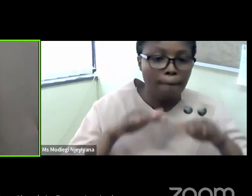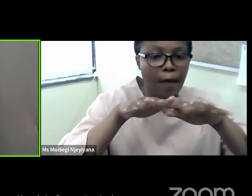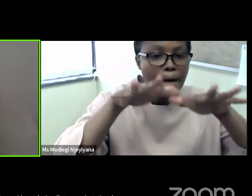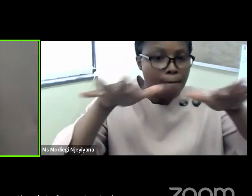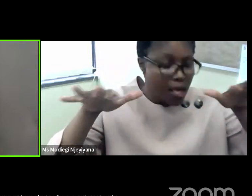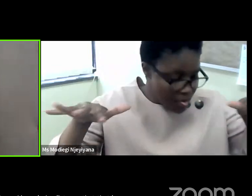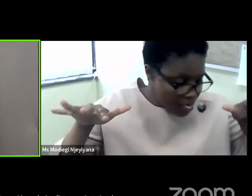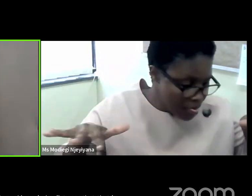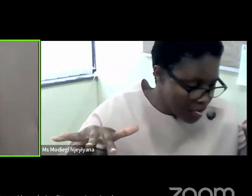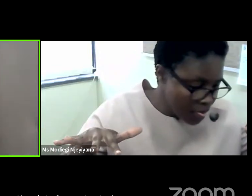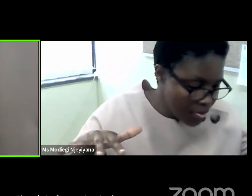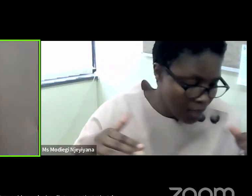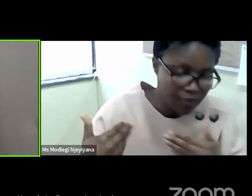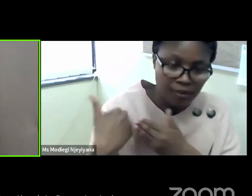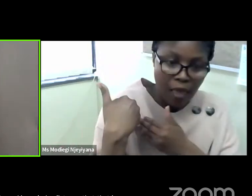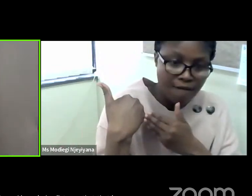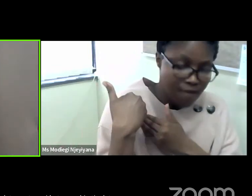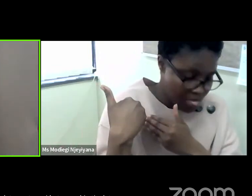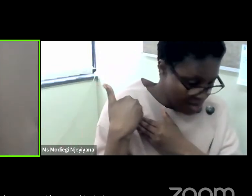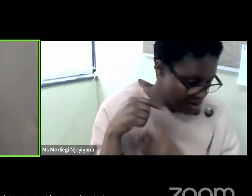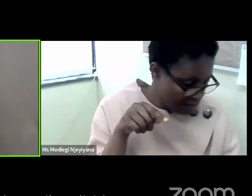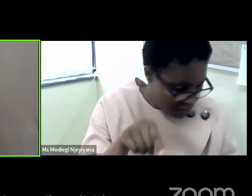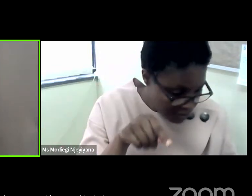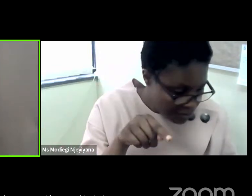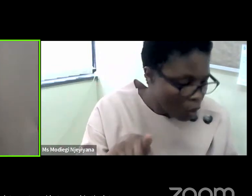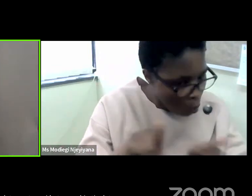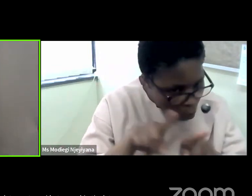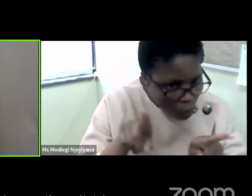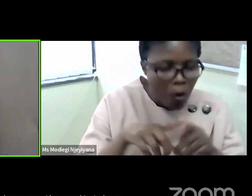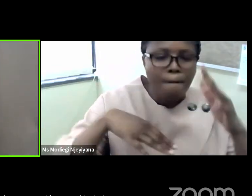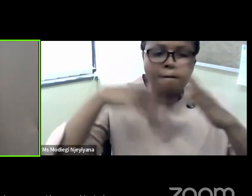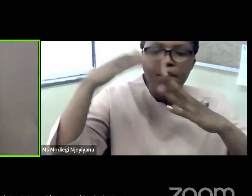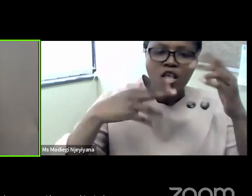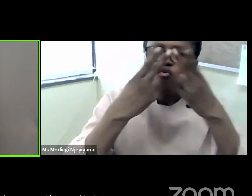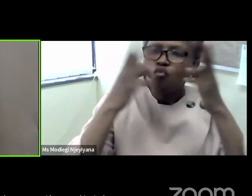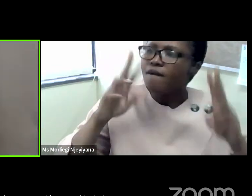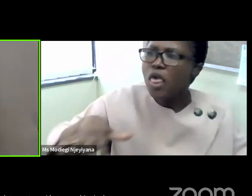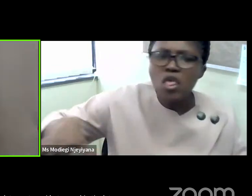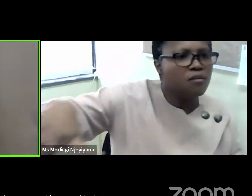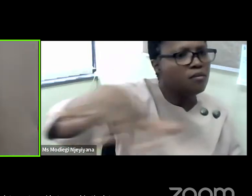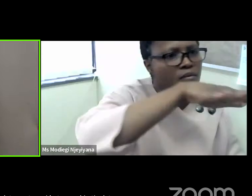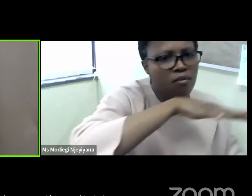to provide the interpreting service that is required.